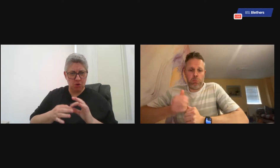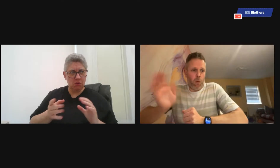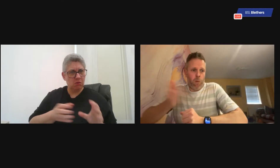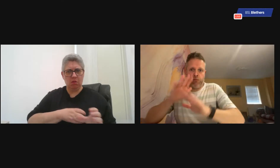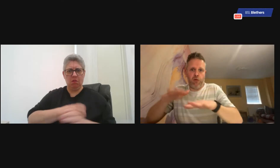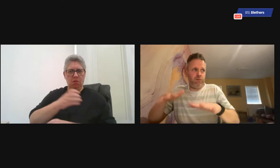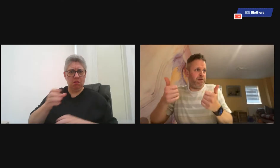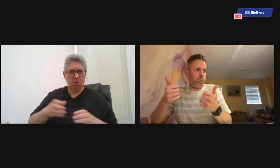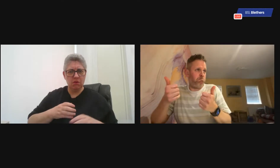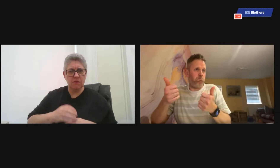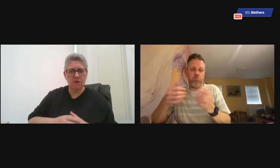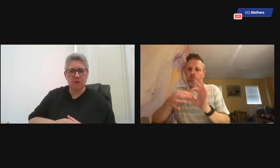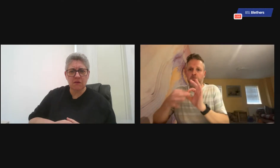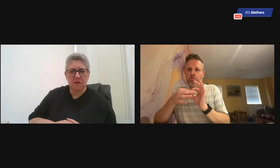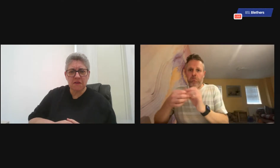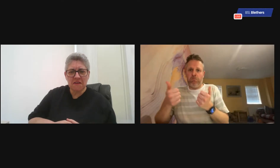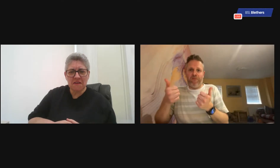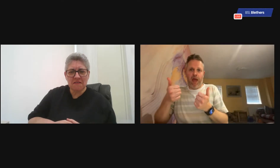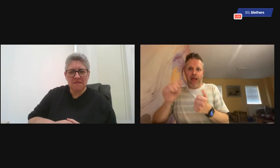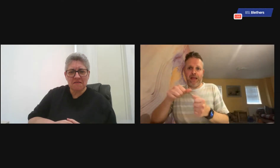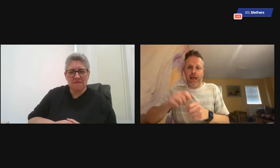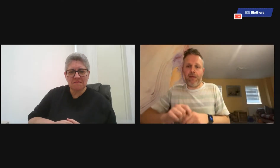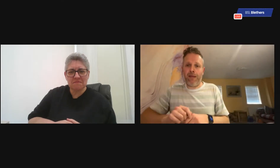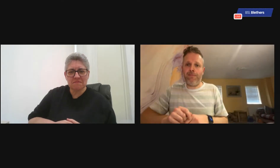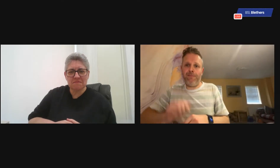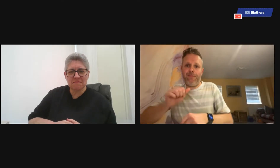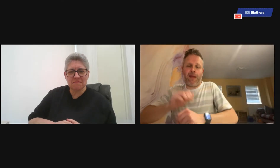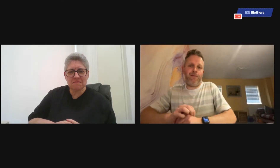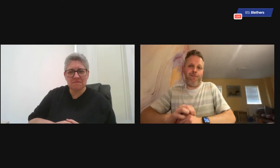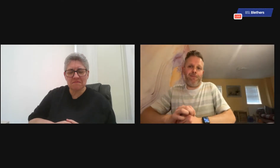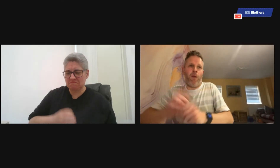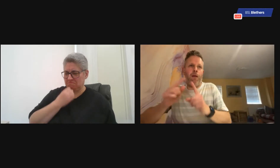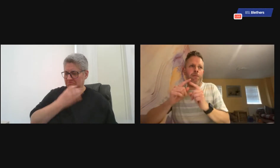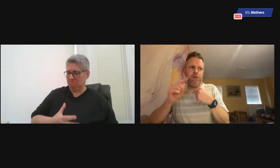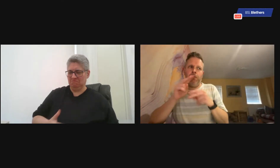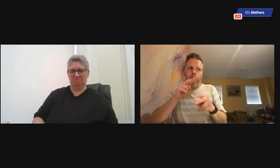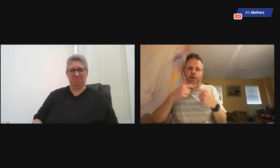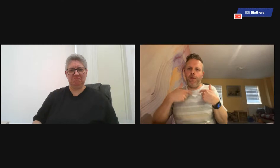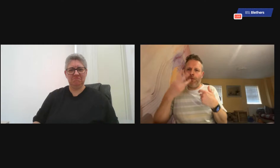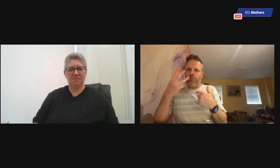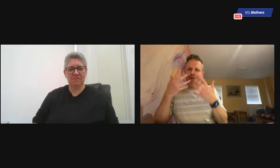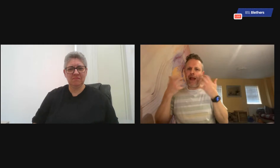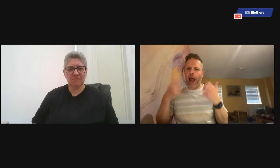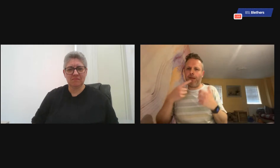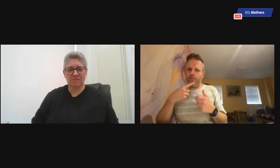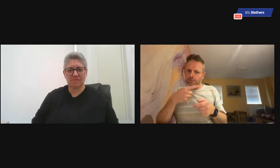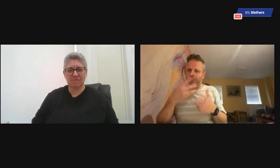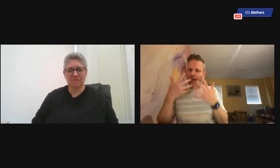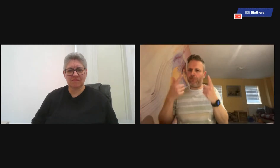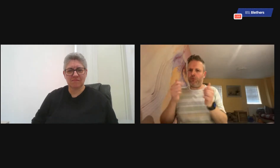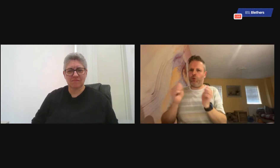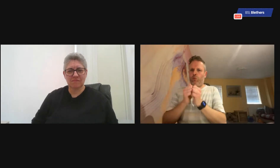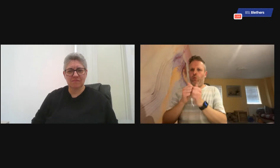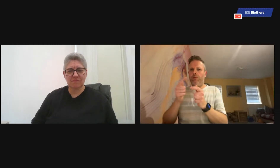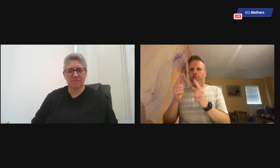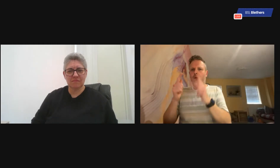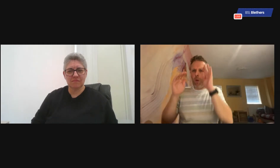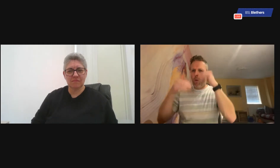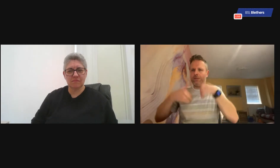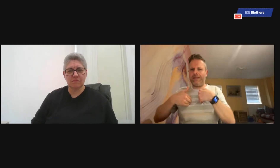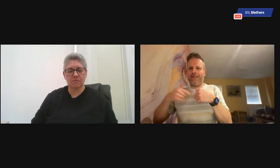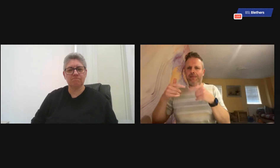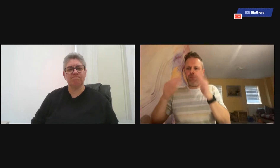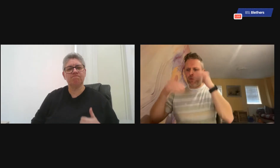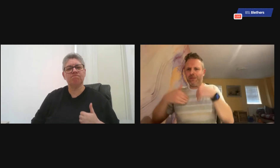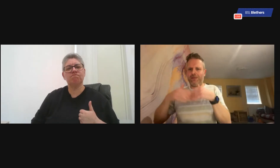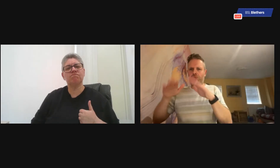you had any problems with your cats and the children? No, all the kids have had really good relationships with the cats.